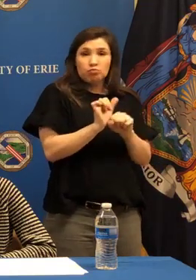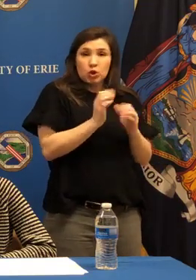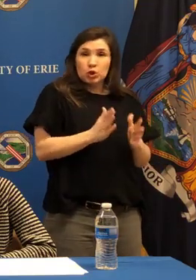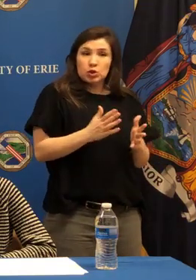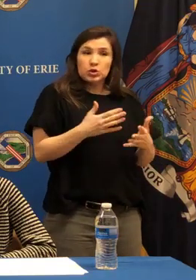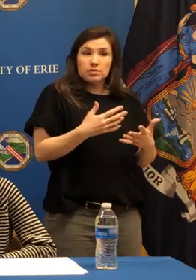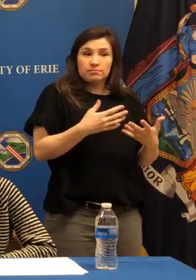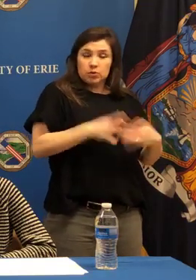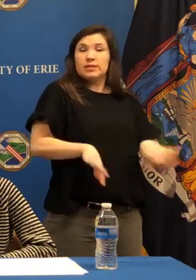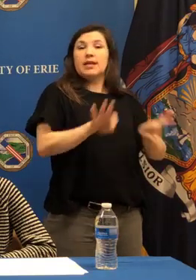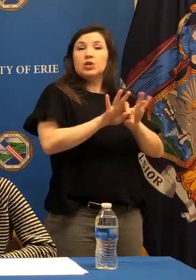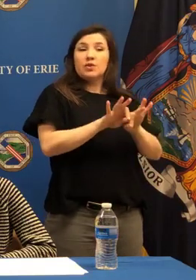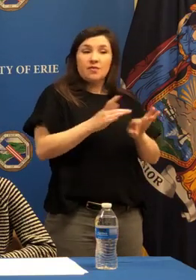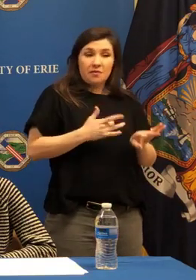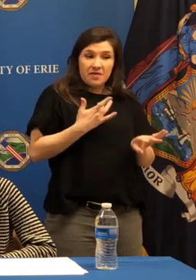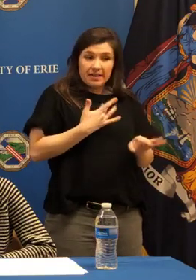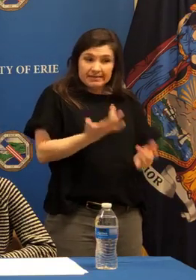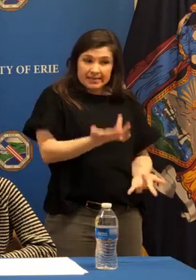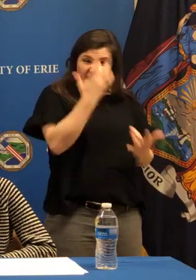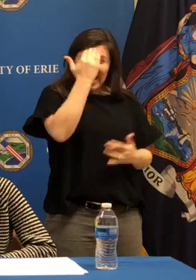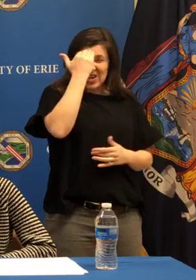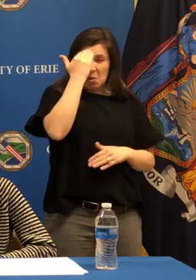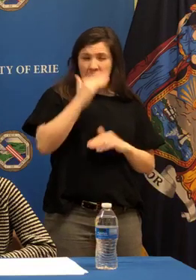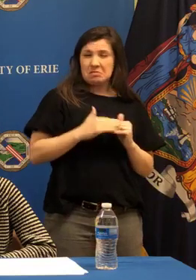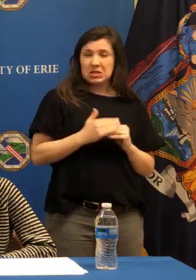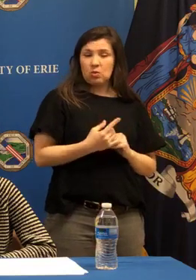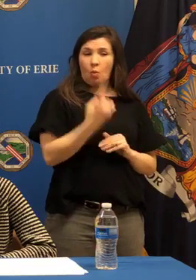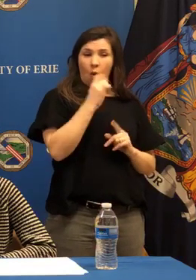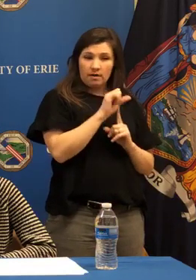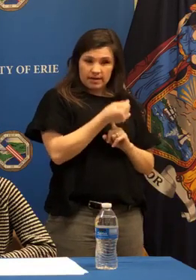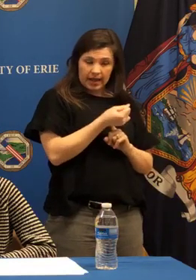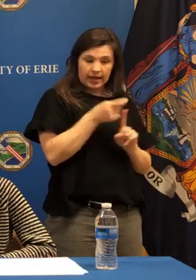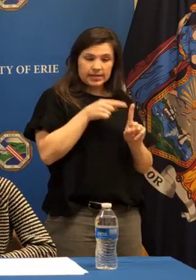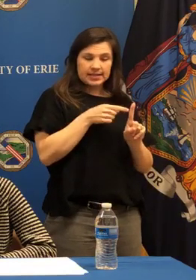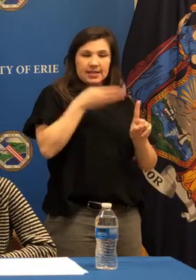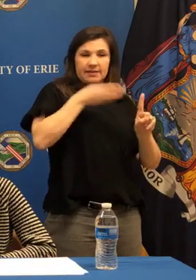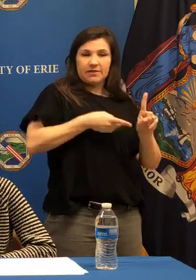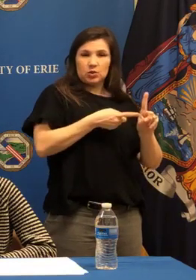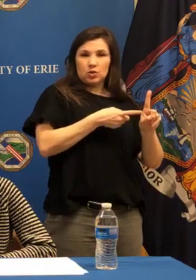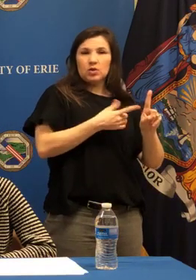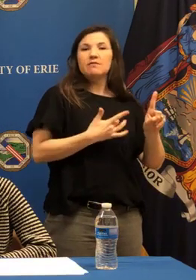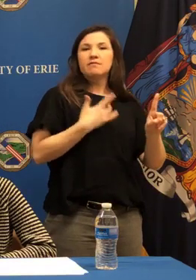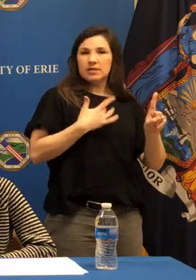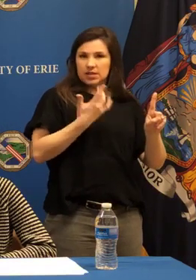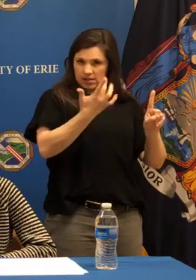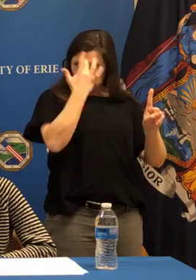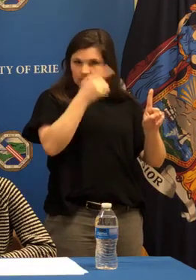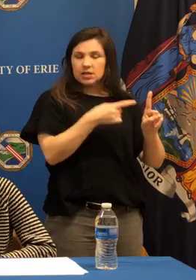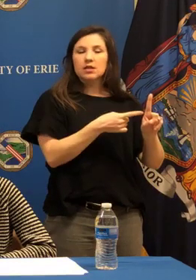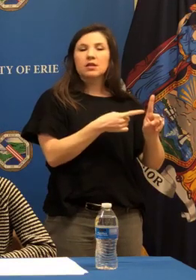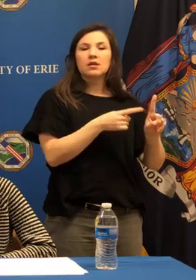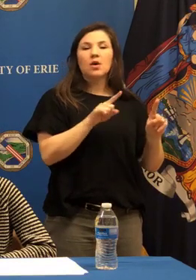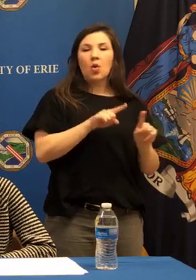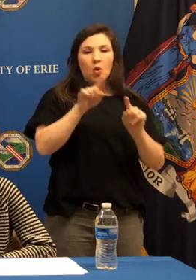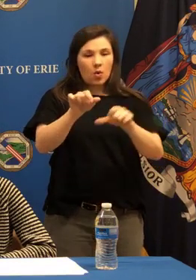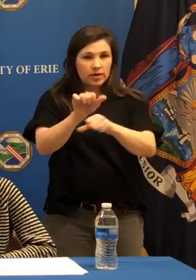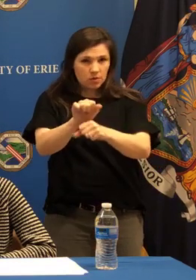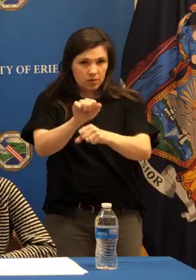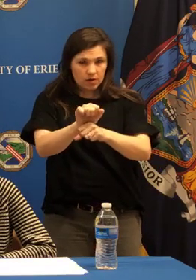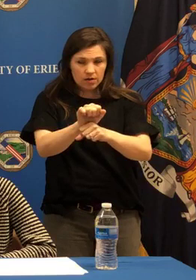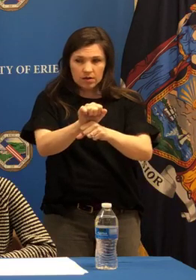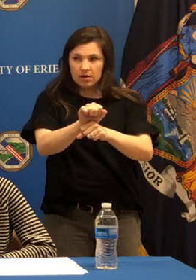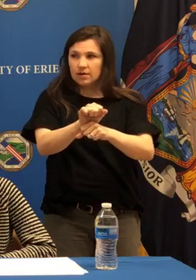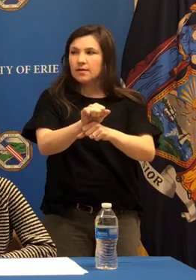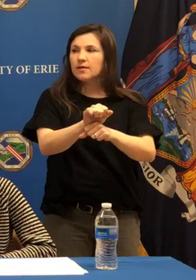feeling sick. We know of at least one case where an individual was feeling sick, went into their